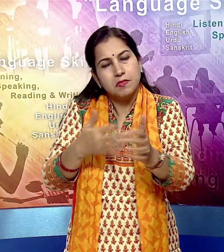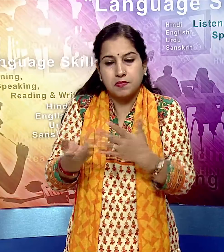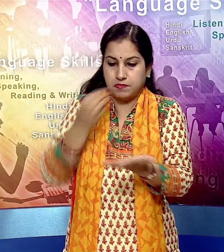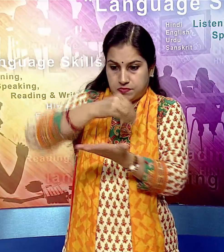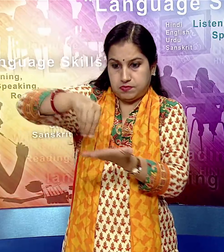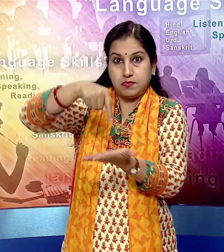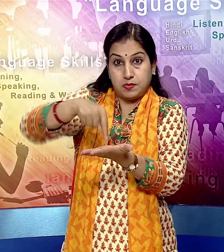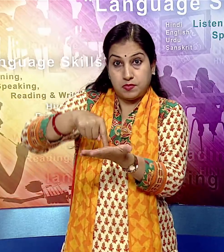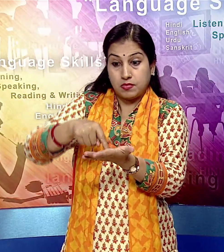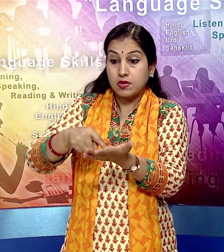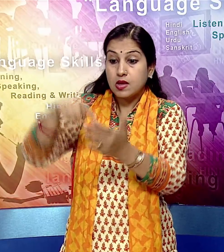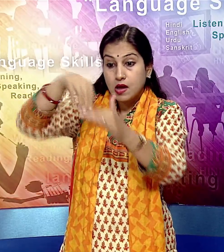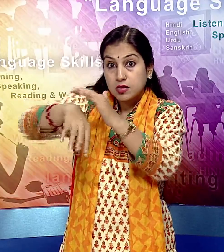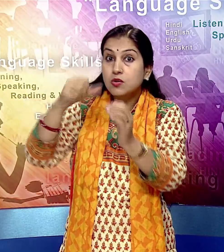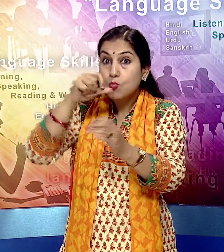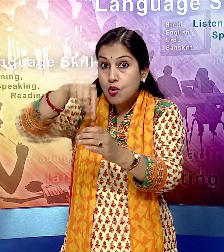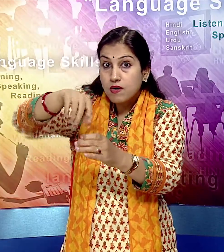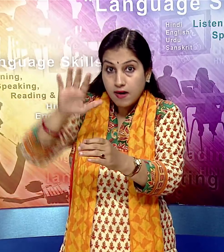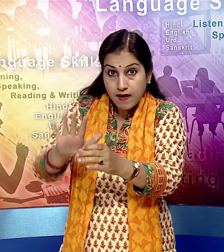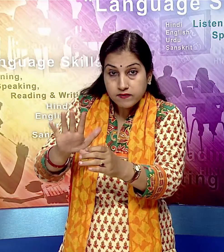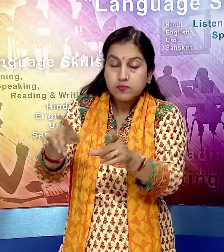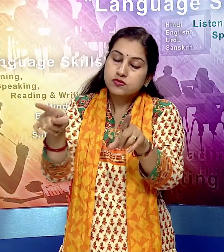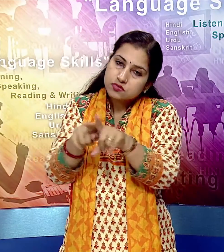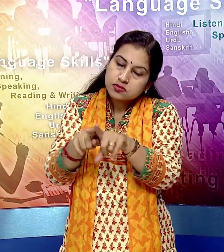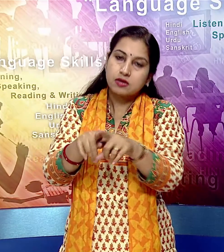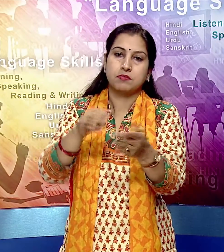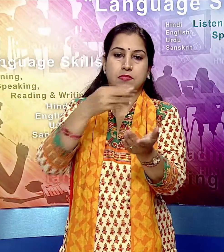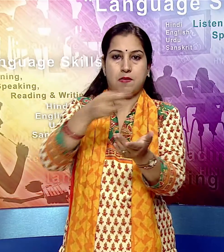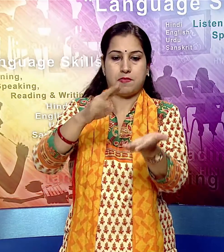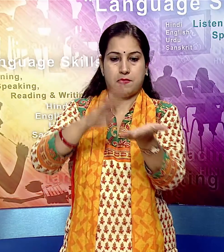involves water is known as moist cooking.